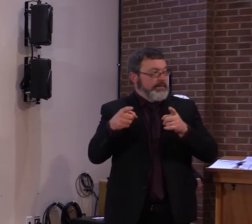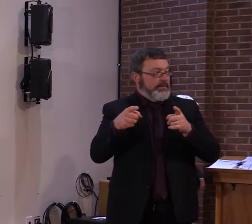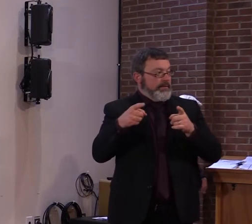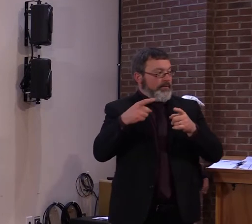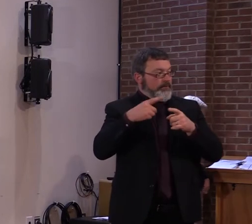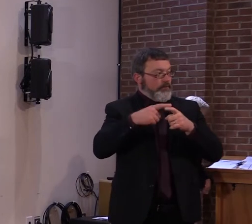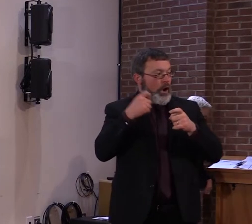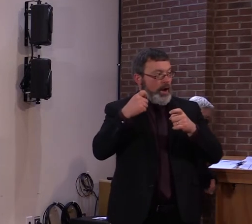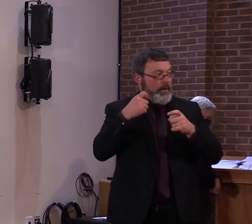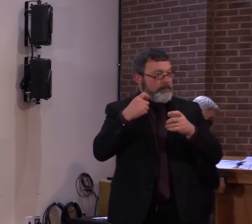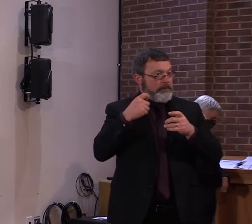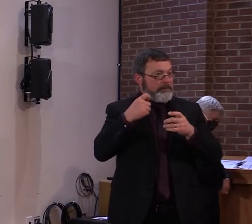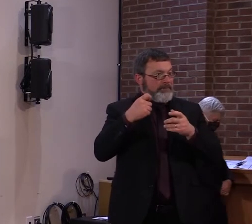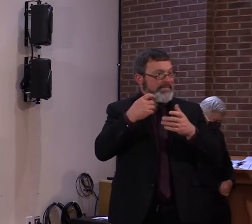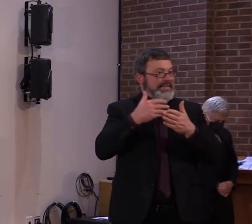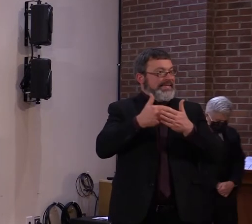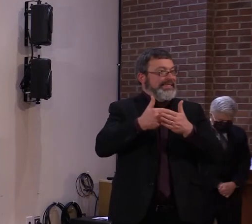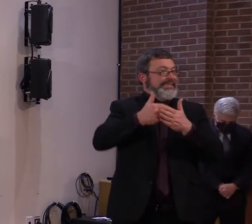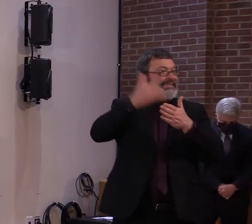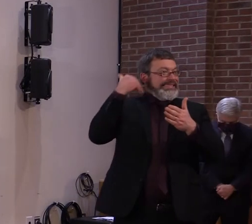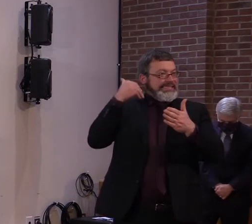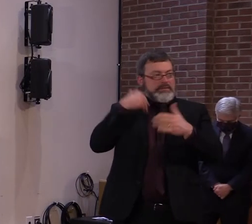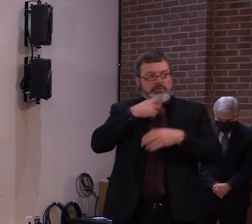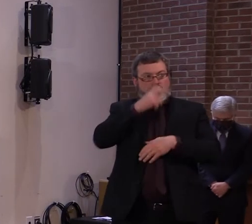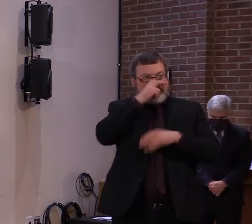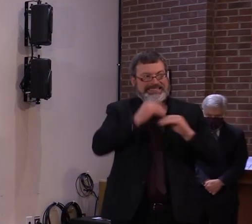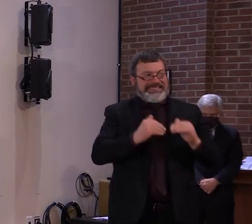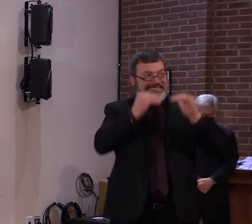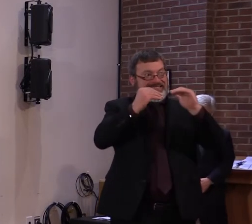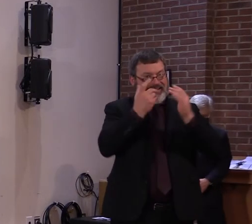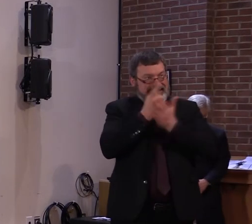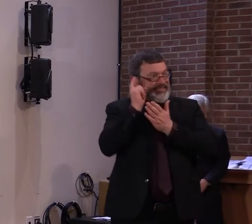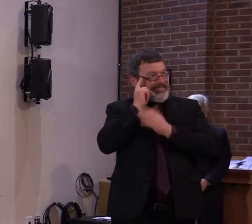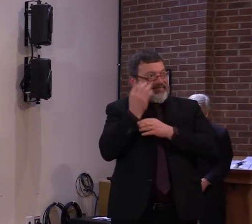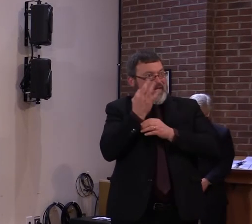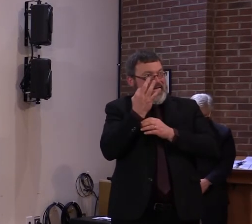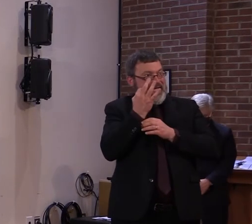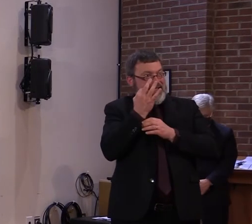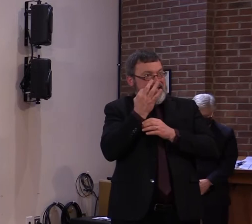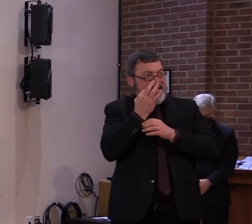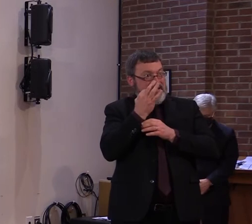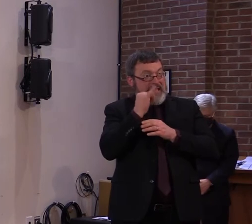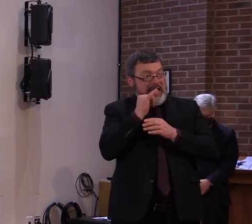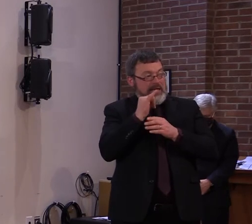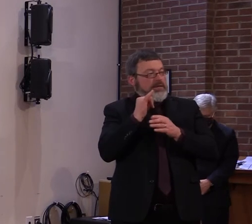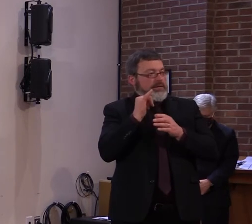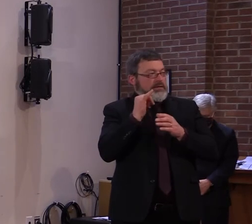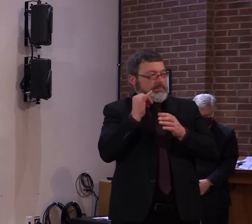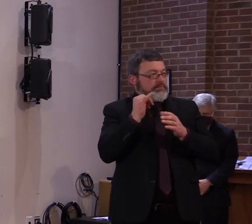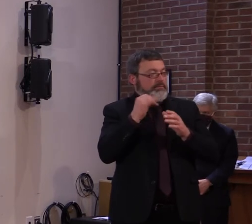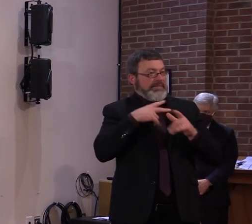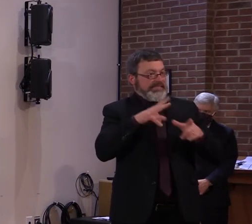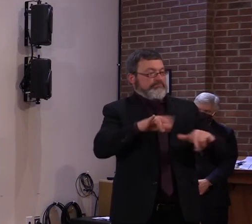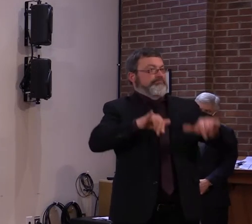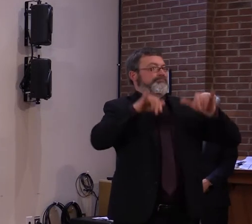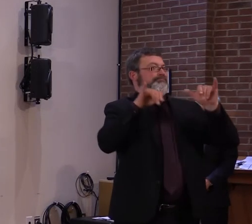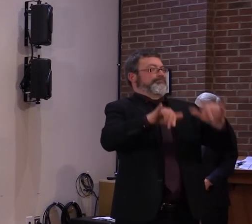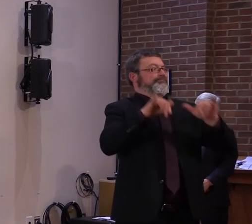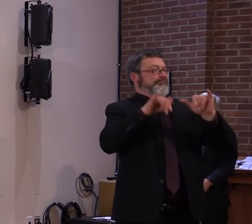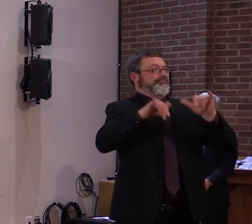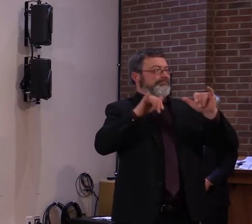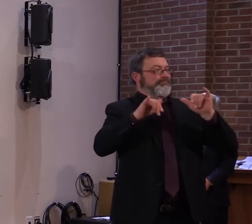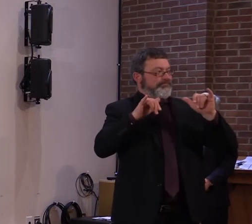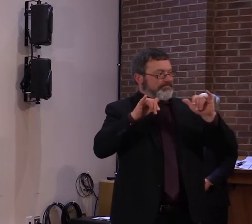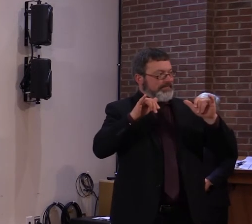and the new restrictions. So we have to learn to feel comfortable with the kinds of numbers we've been seeing the past couple of